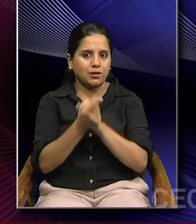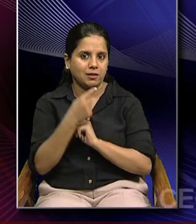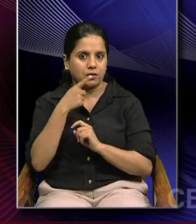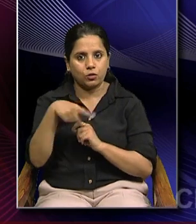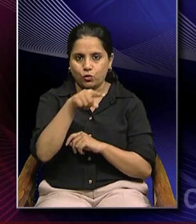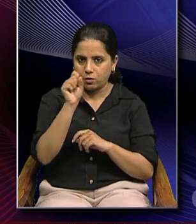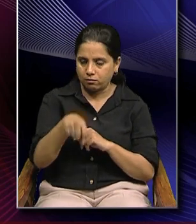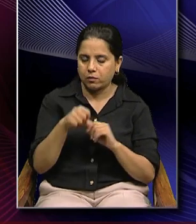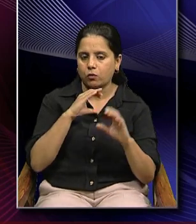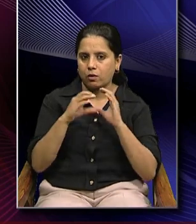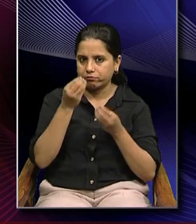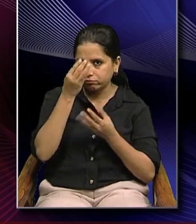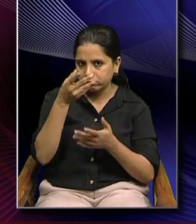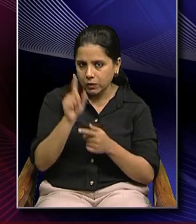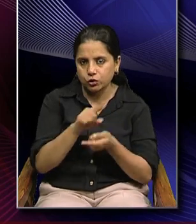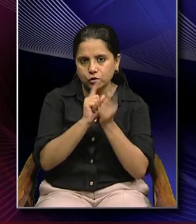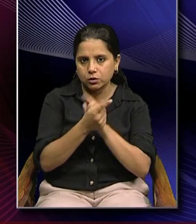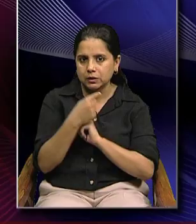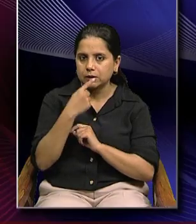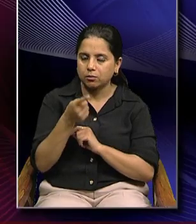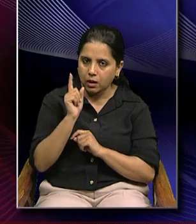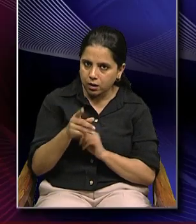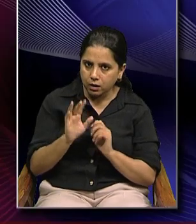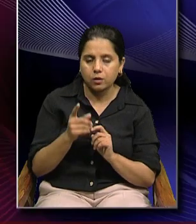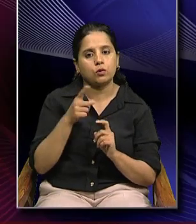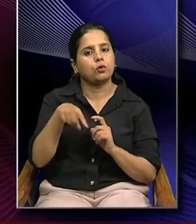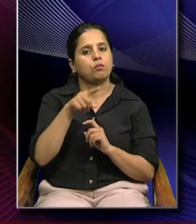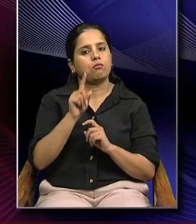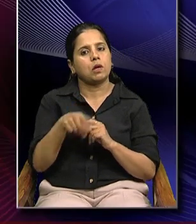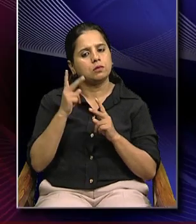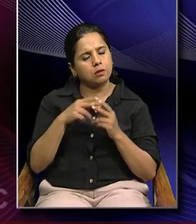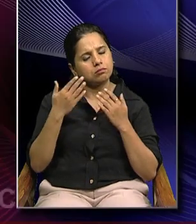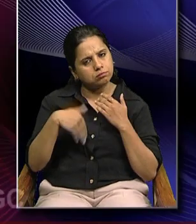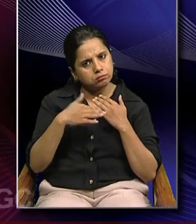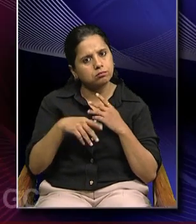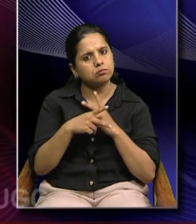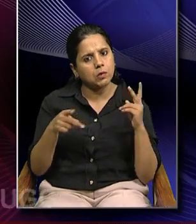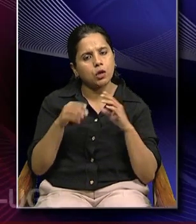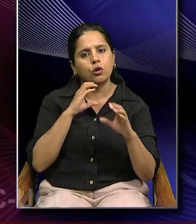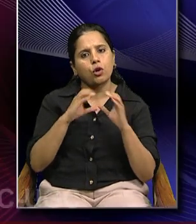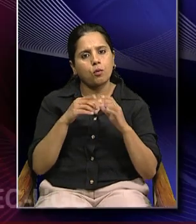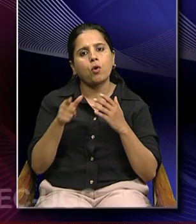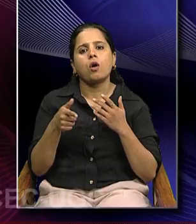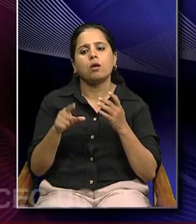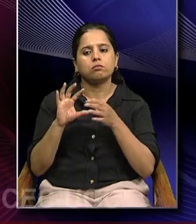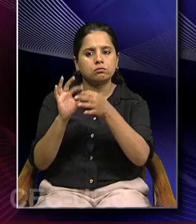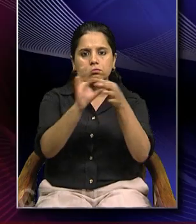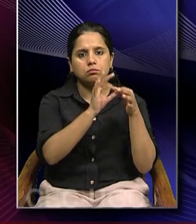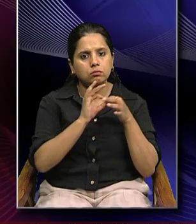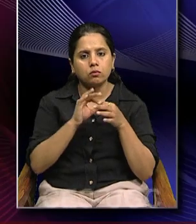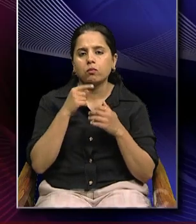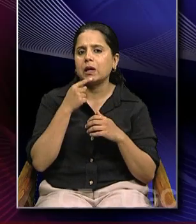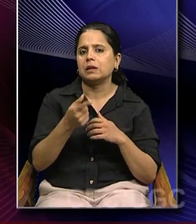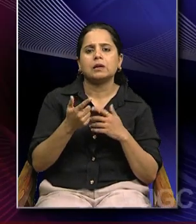have to communicate, you have to converse, you have to keep on your communication circuits, and there should not